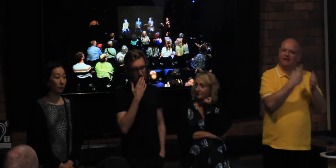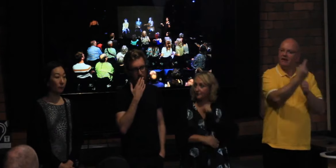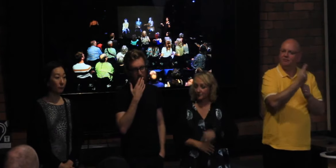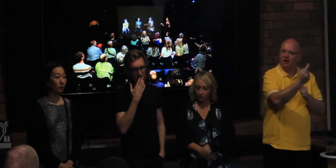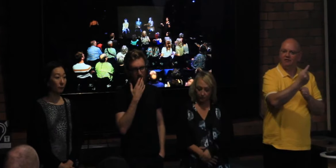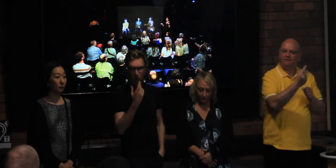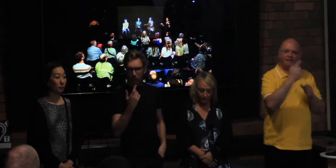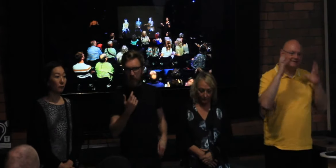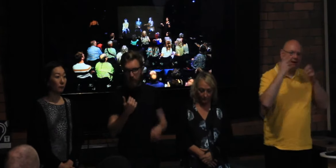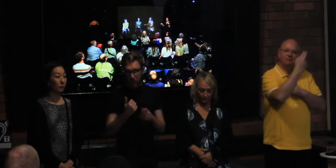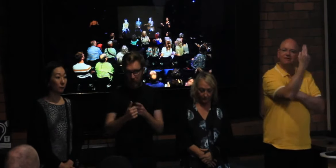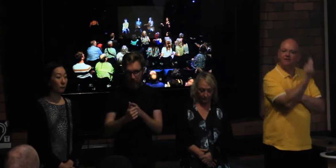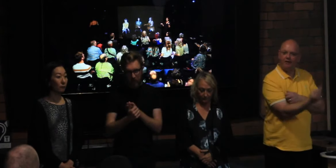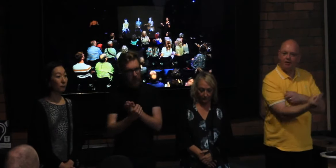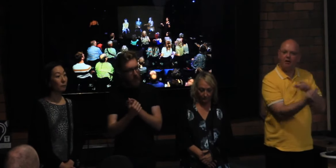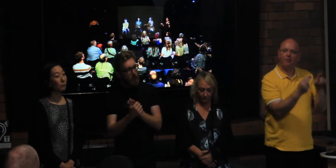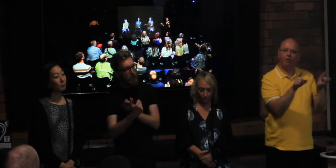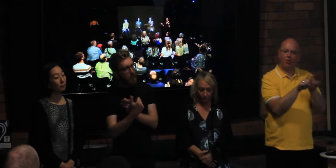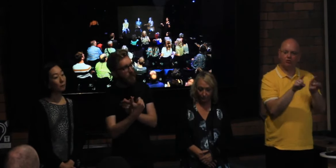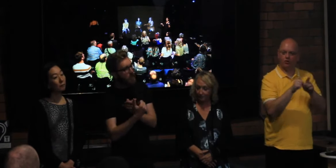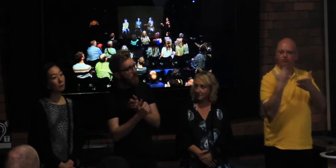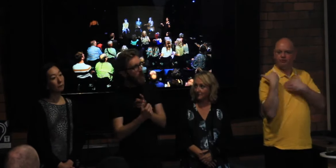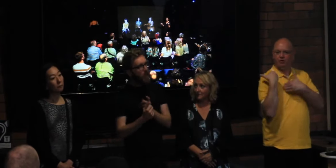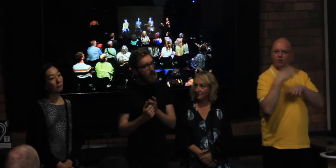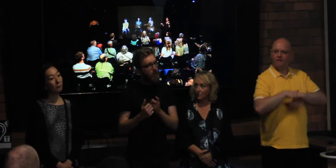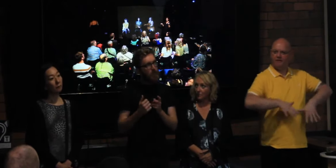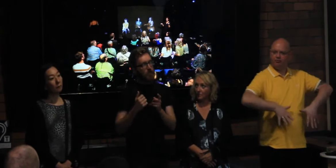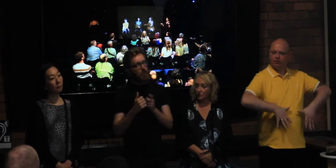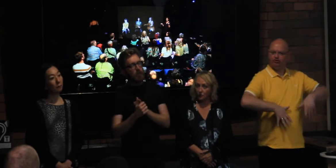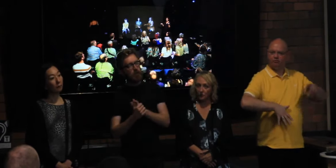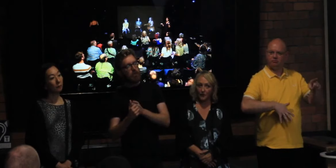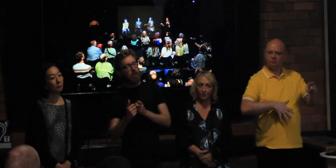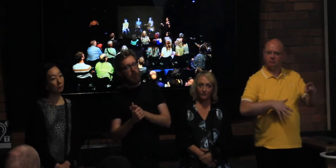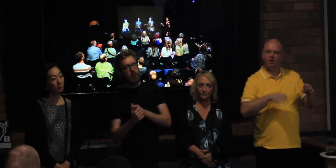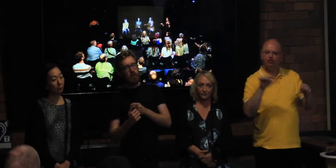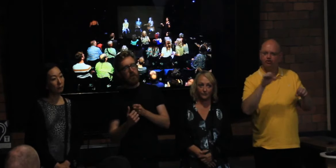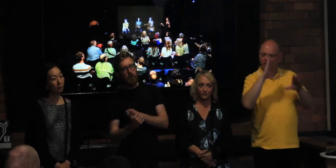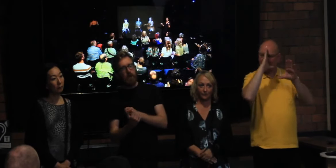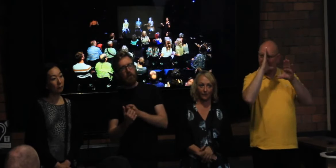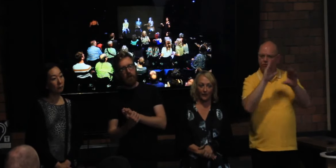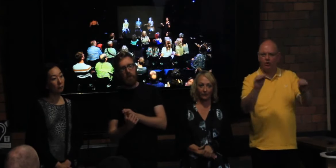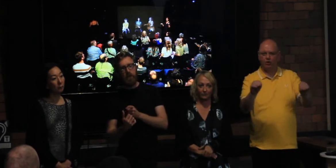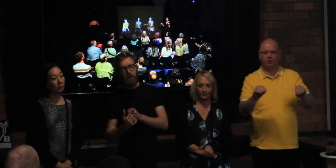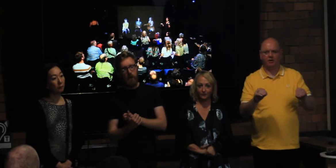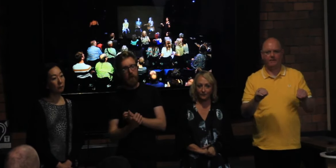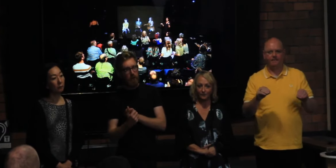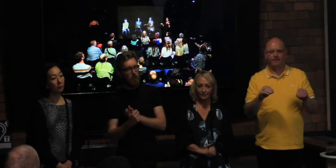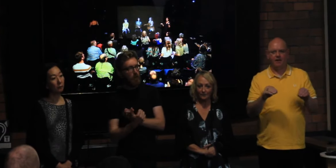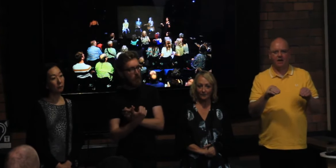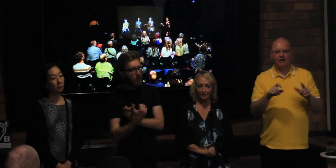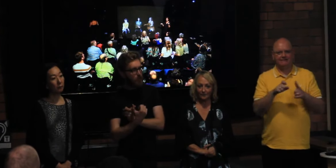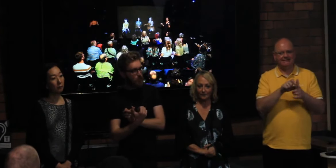this. And one thing I think that's worth saying initially about the vibration design is that it's not an effort to directly translate the